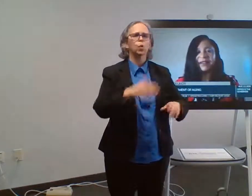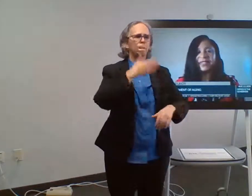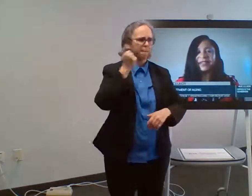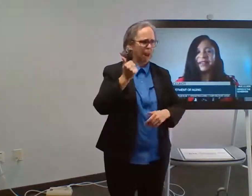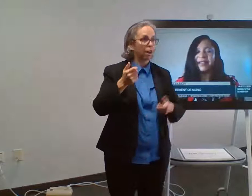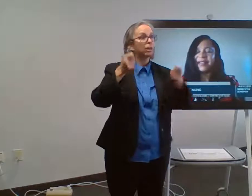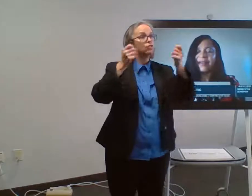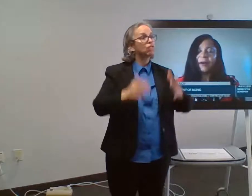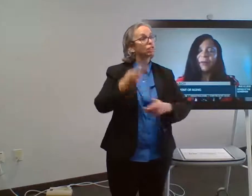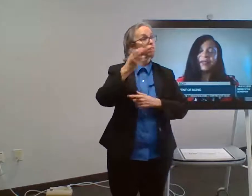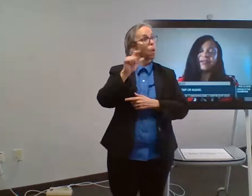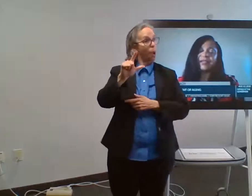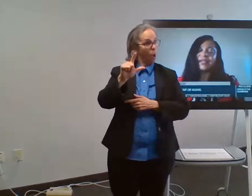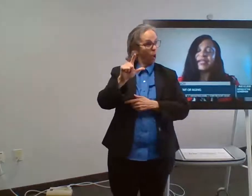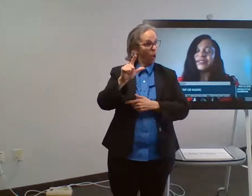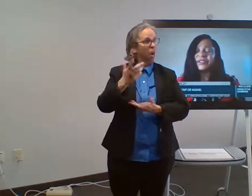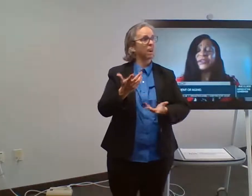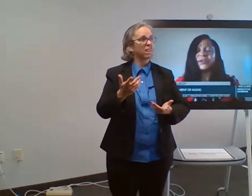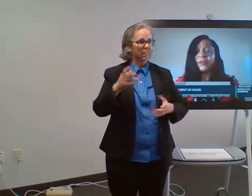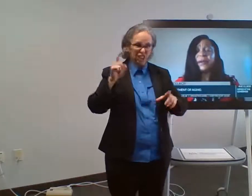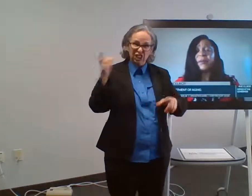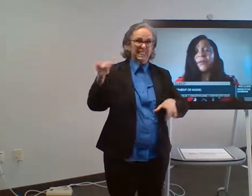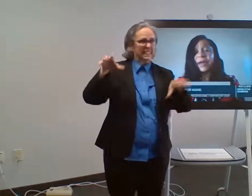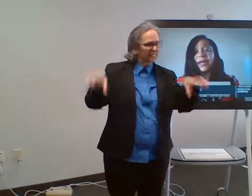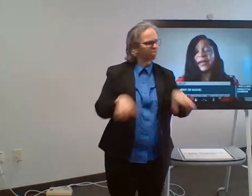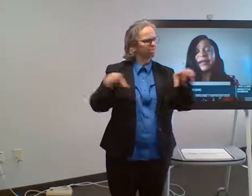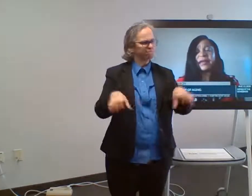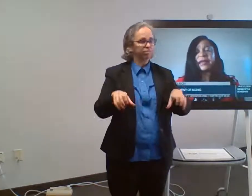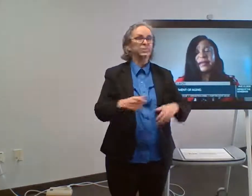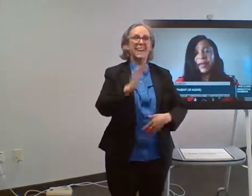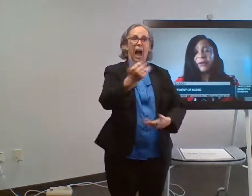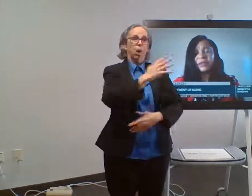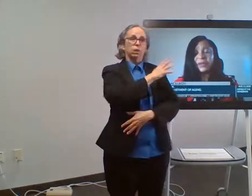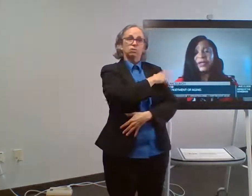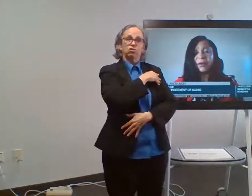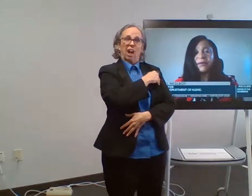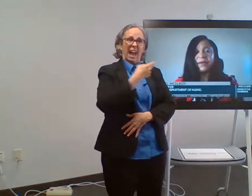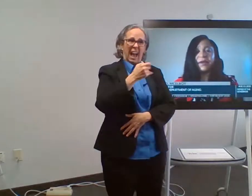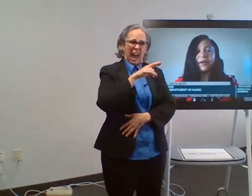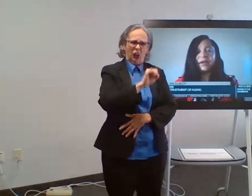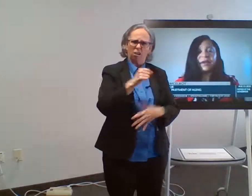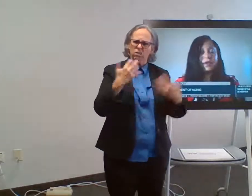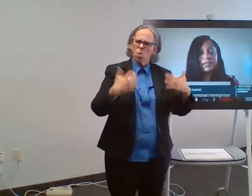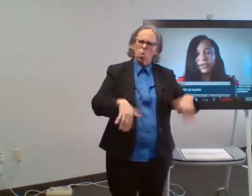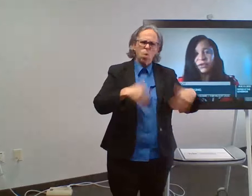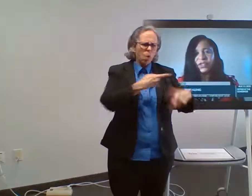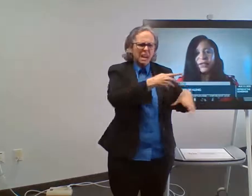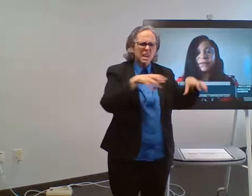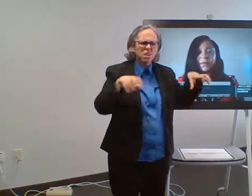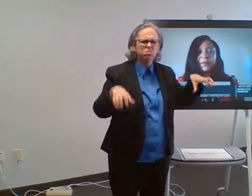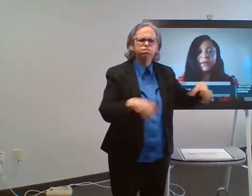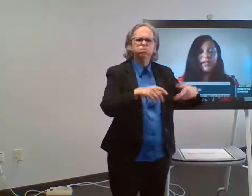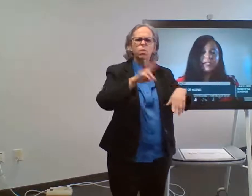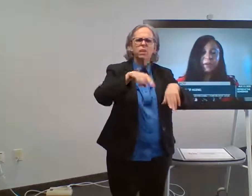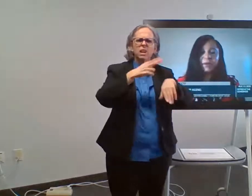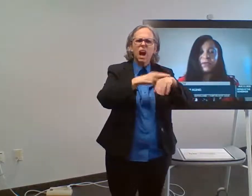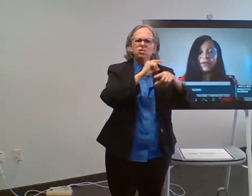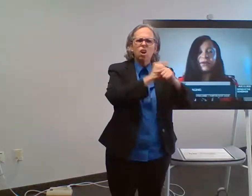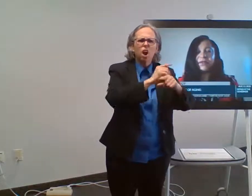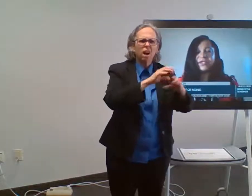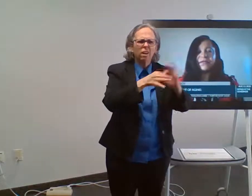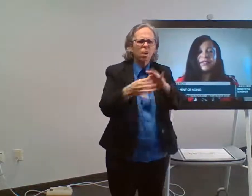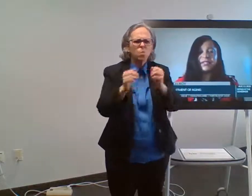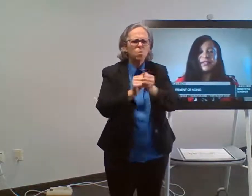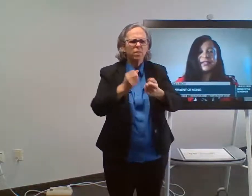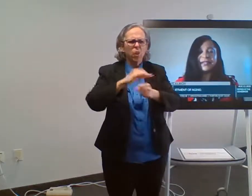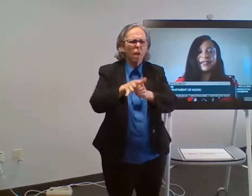General Harris, helping in such an incredible way now during COVID, surging into food banks, helping with